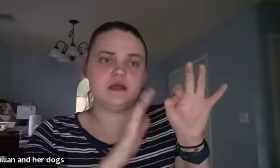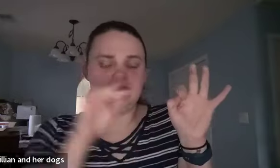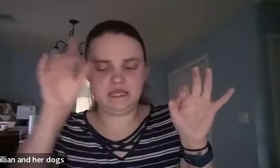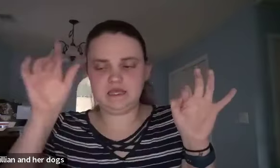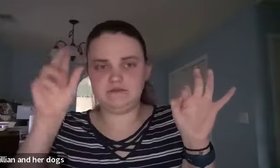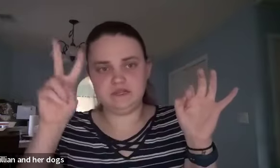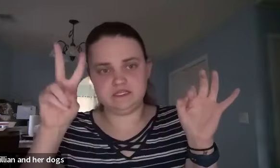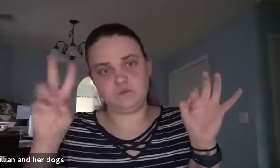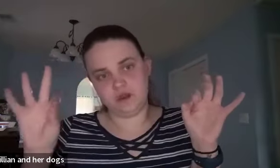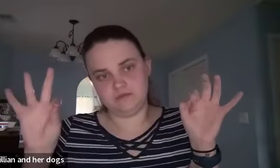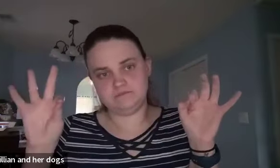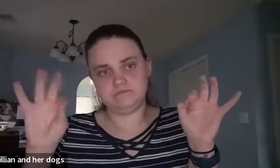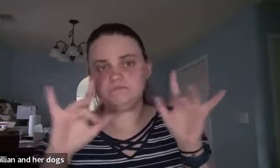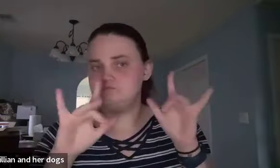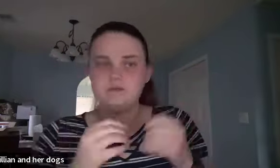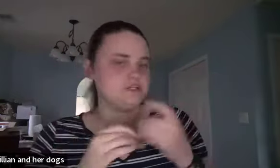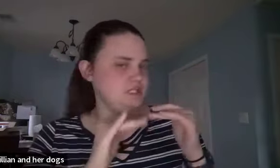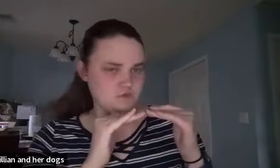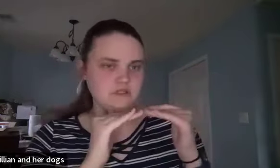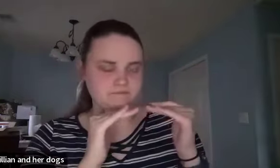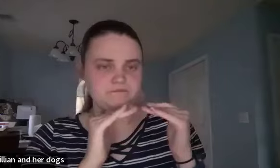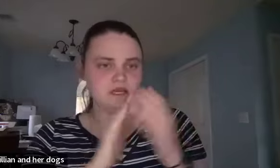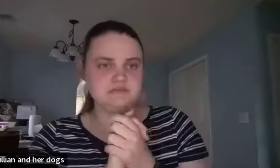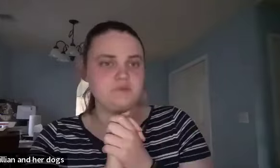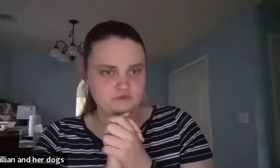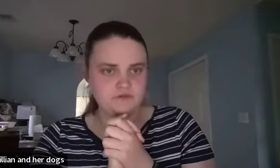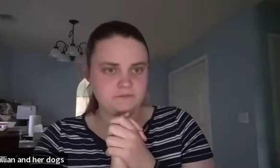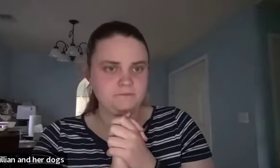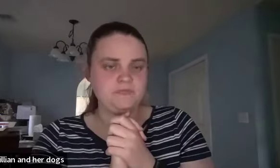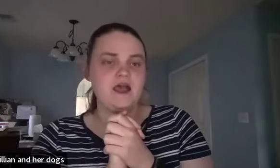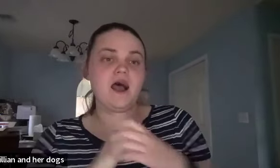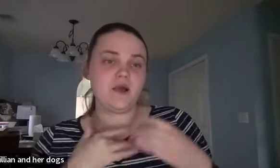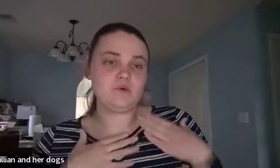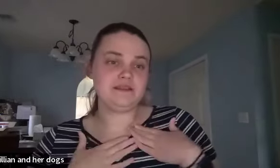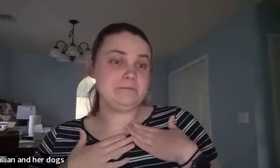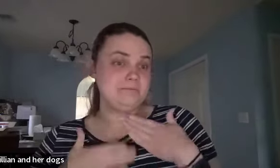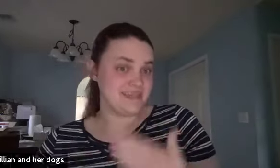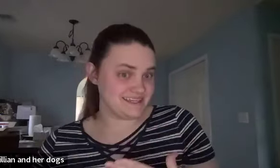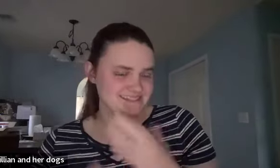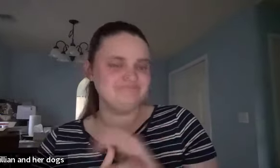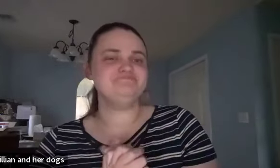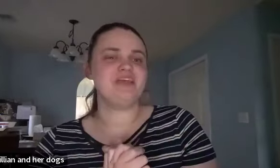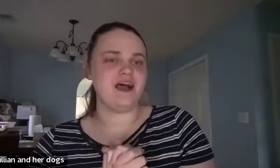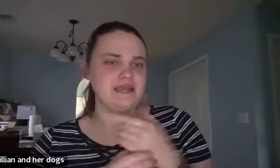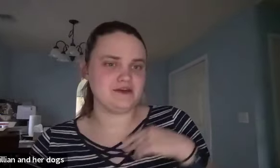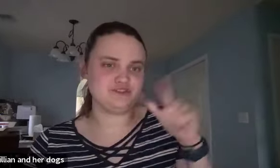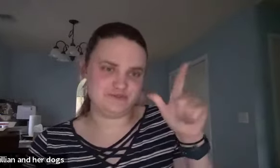one and this one pretty much equally. I see both of them. I will admit, I now do